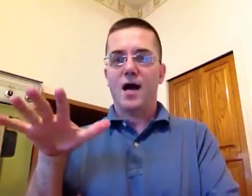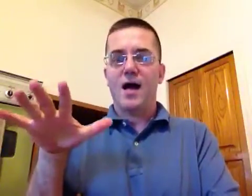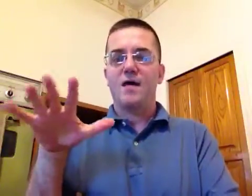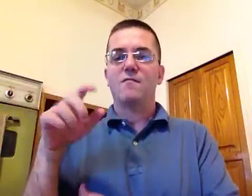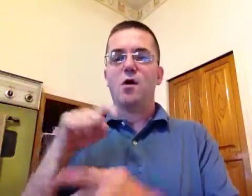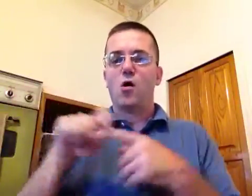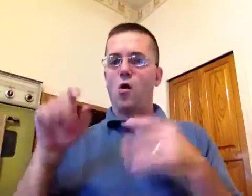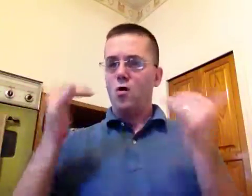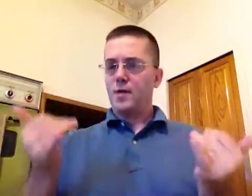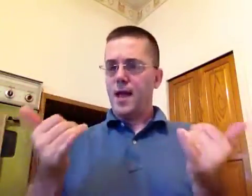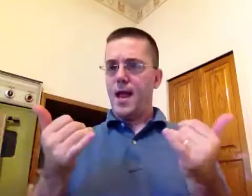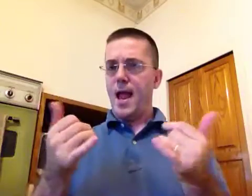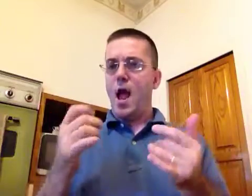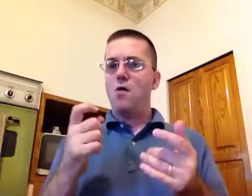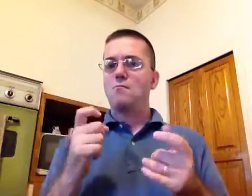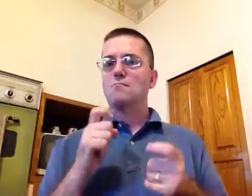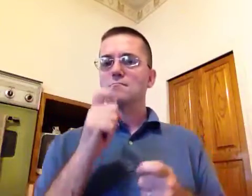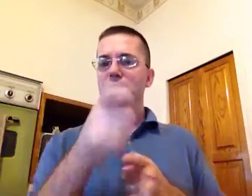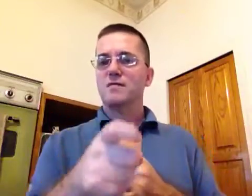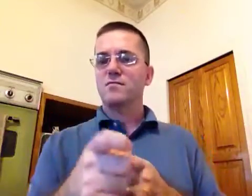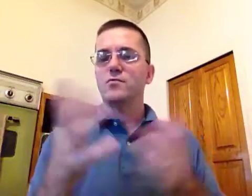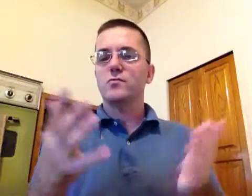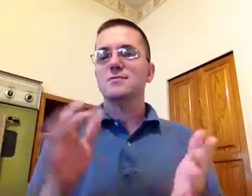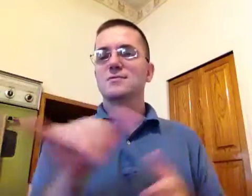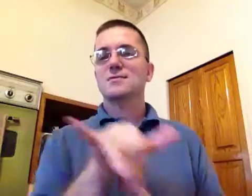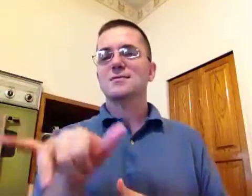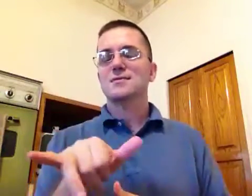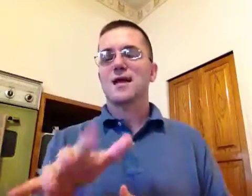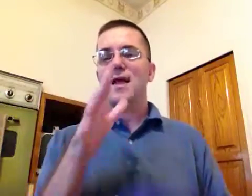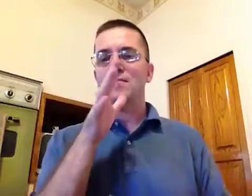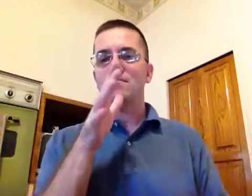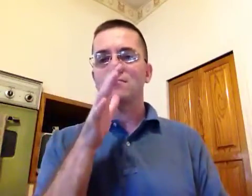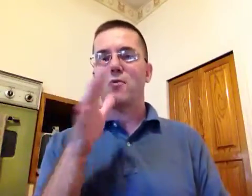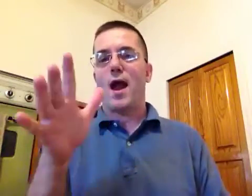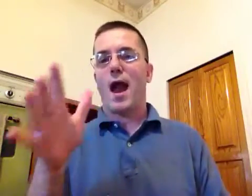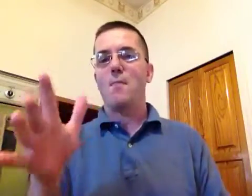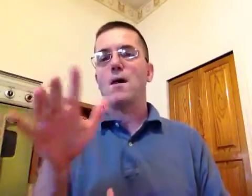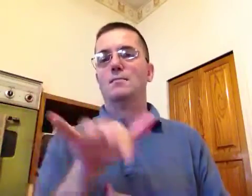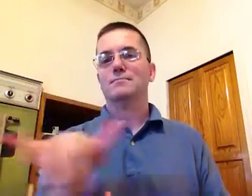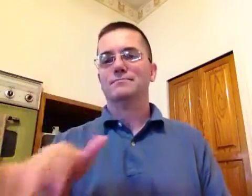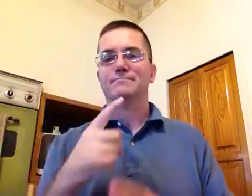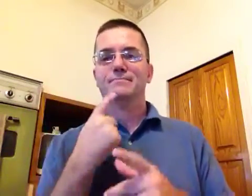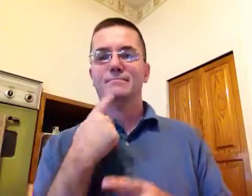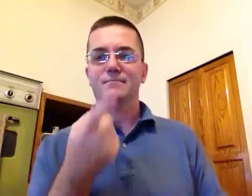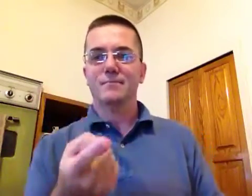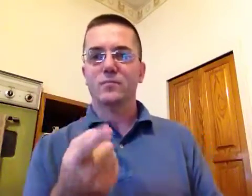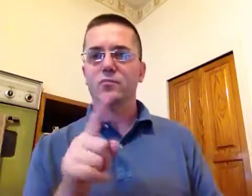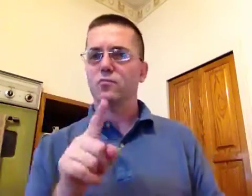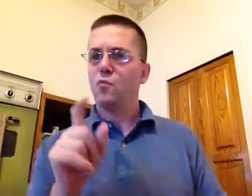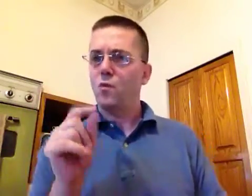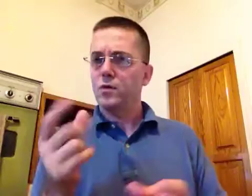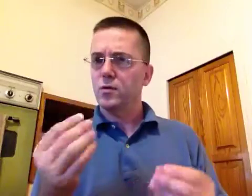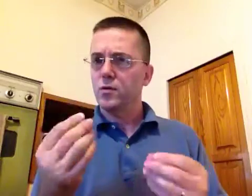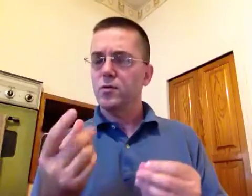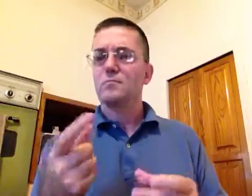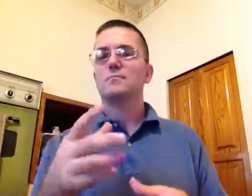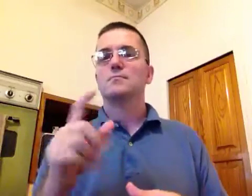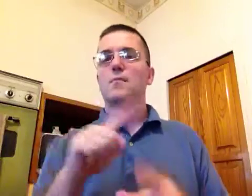888-825-5225, giving you the same financial advice your grandmother did, only we keep our teeth in. So thanks for joining us, America. We are